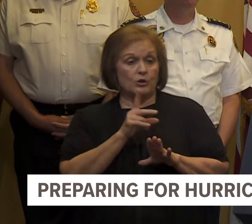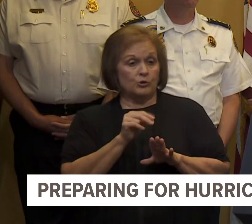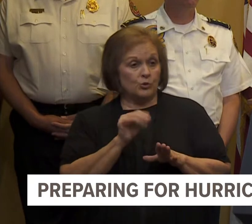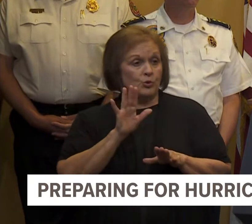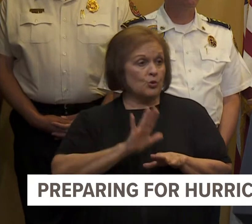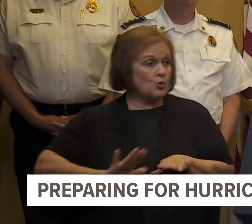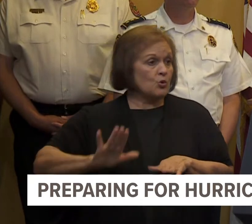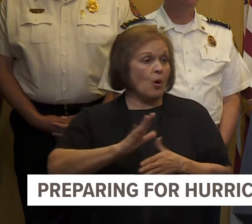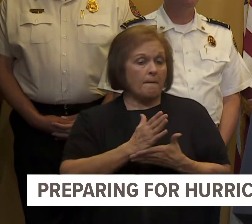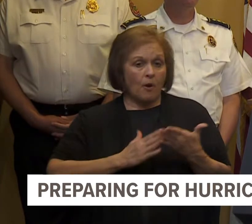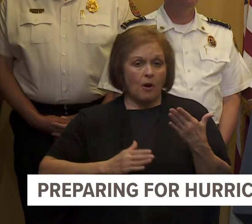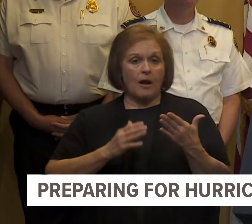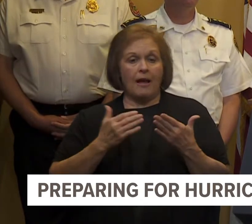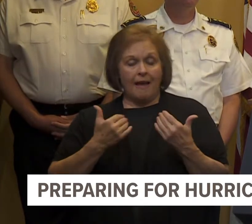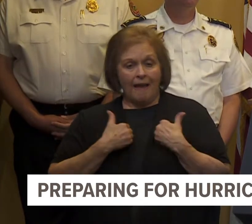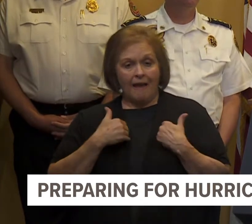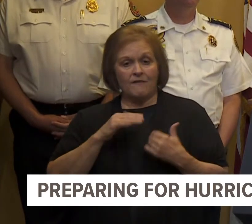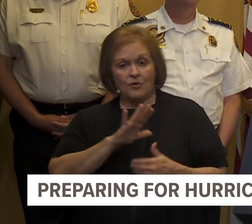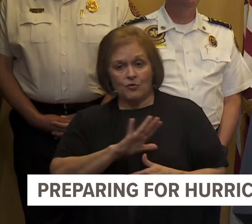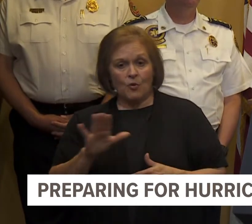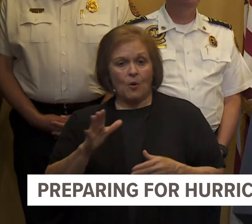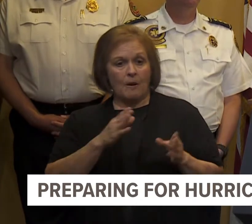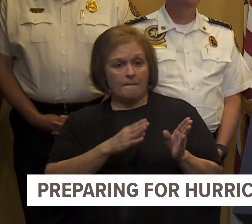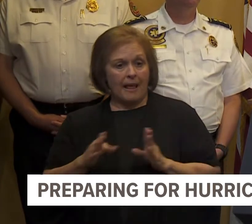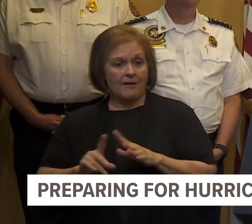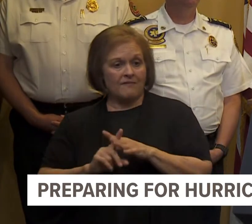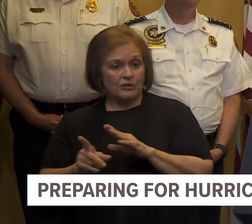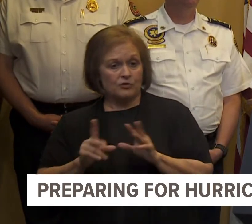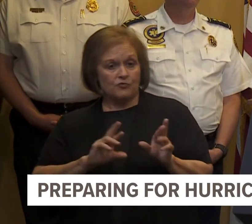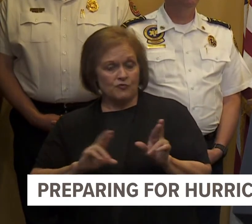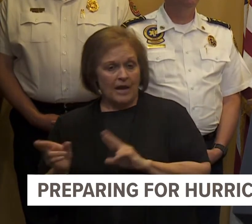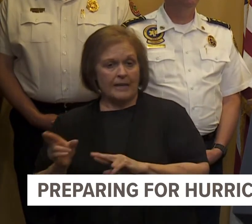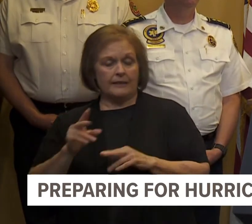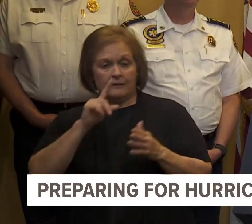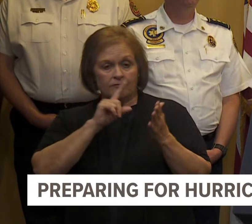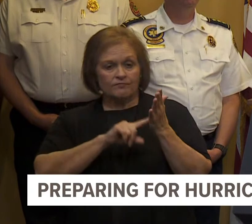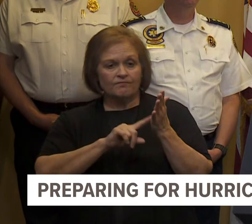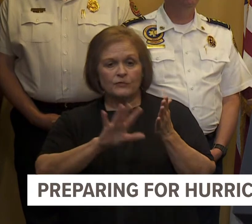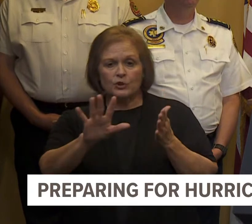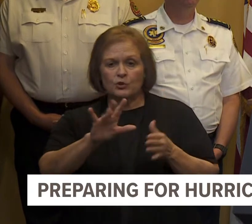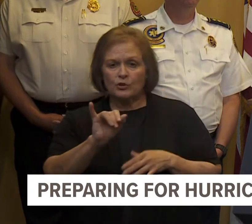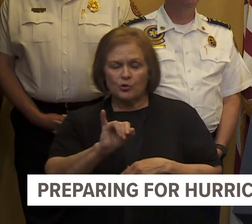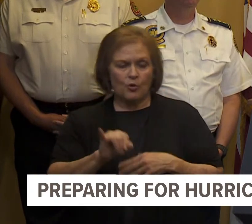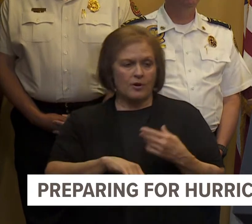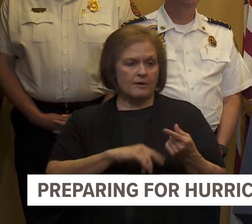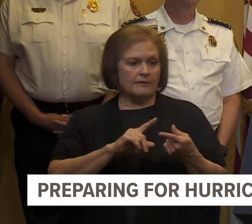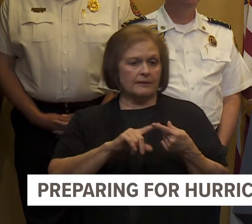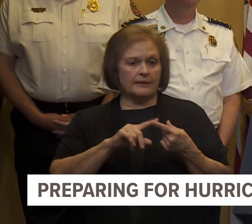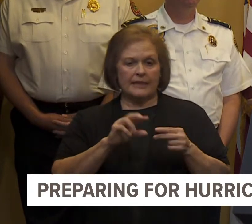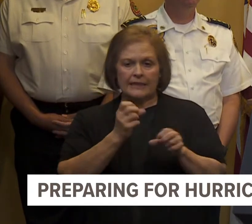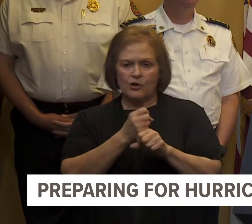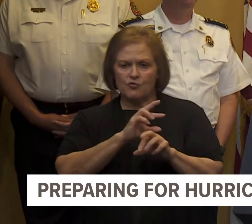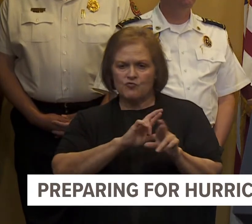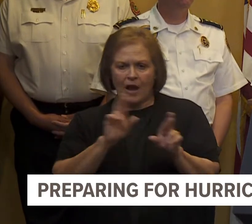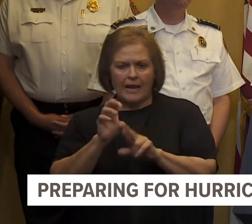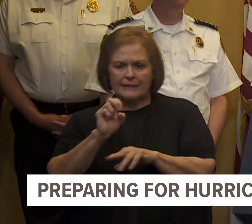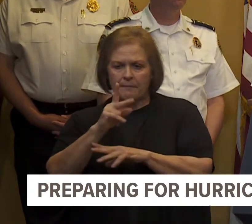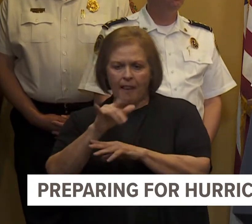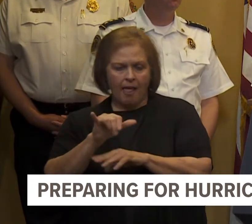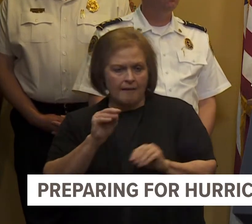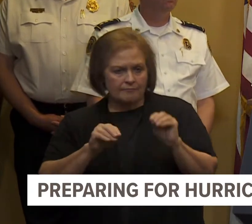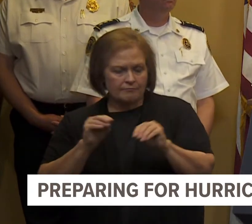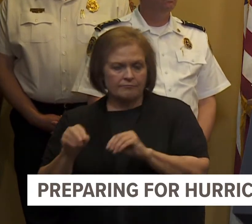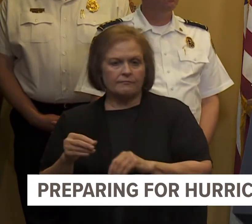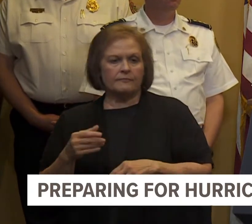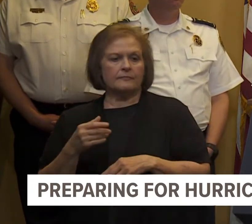your part. Have an evacuation plan, review your insurance, stock up on supplies, and listen